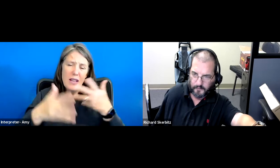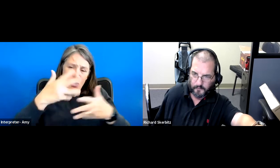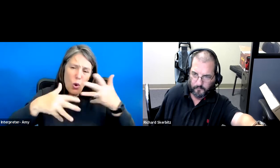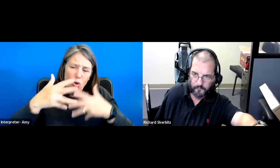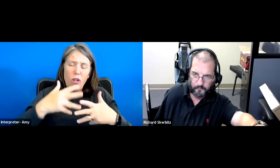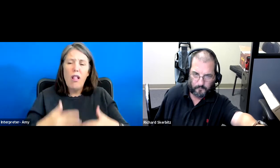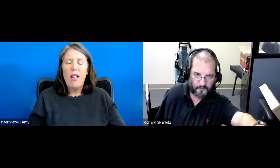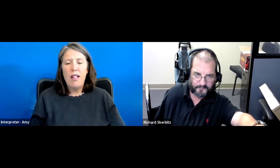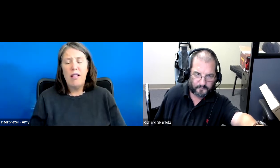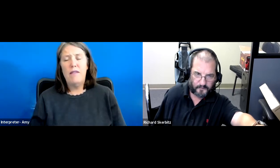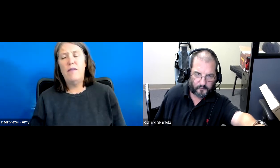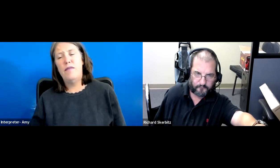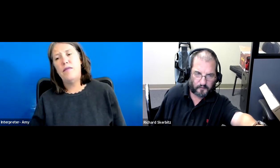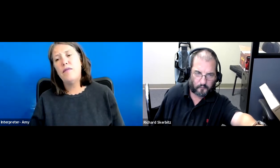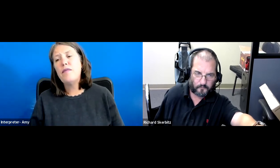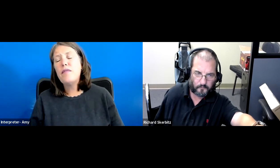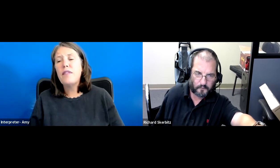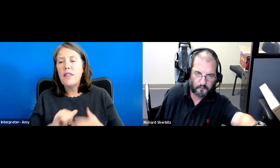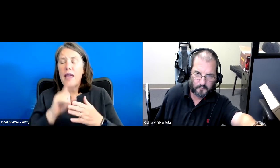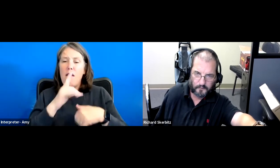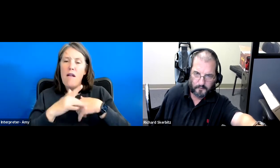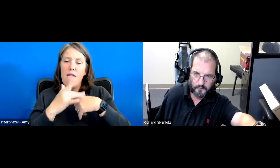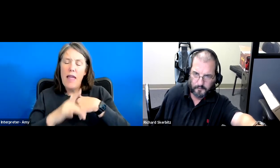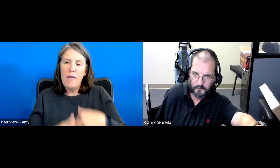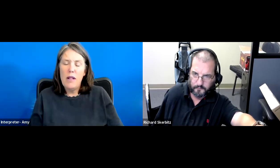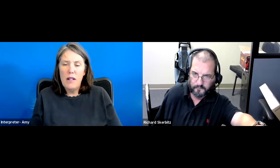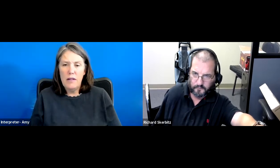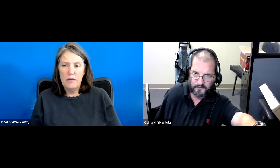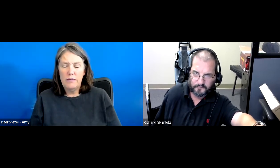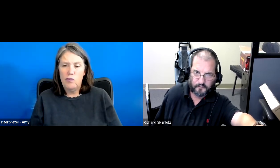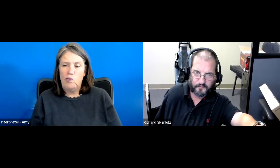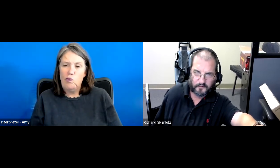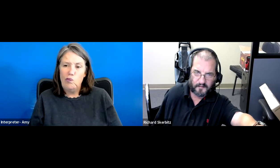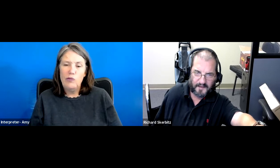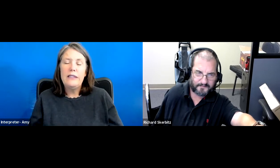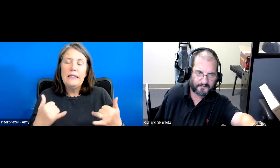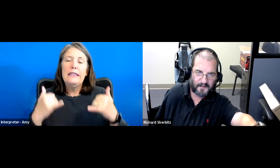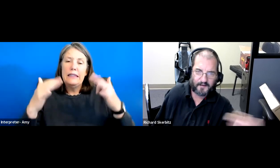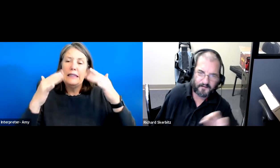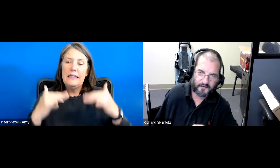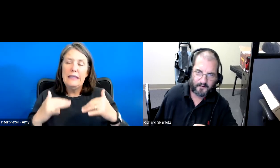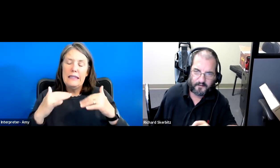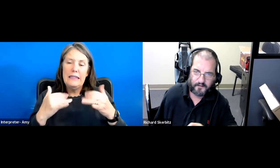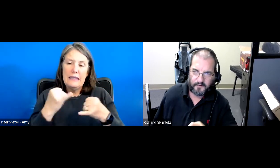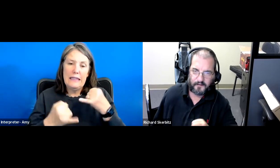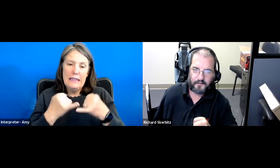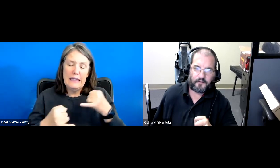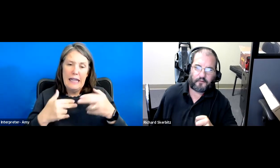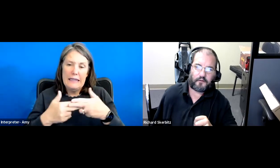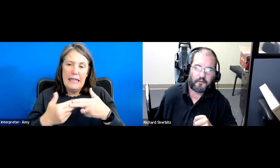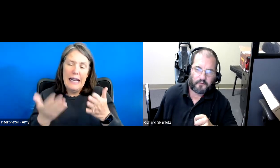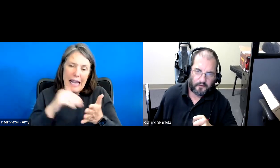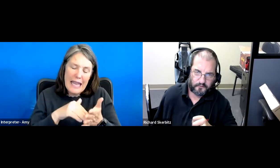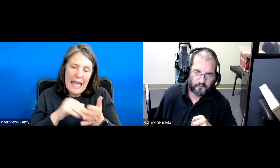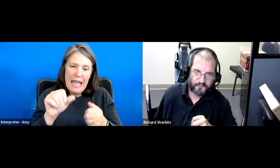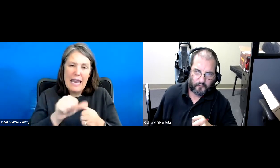and that are available. So let's go to the last slide. Again,